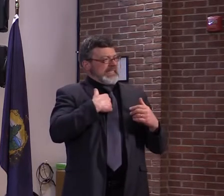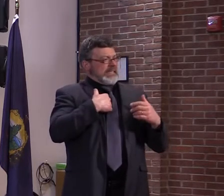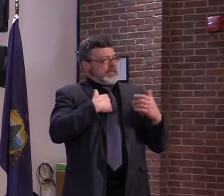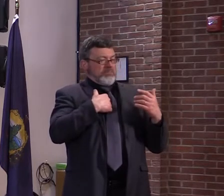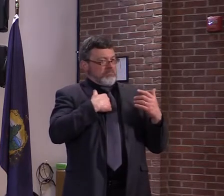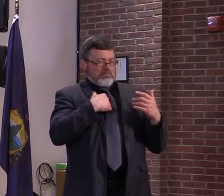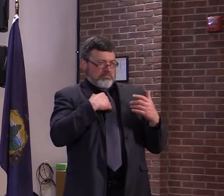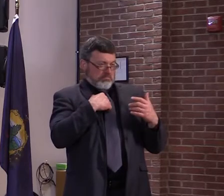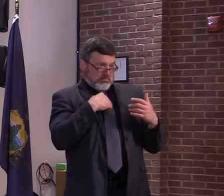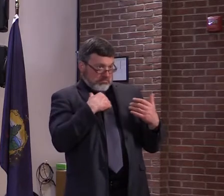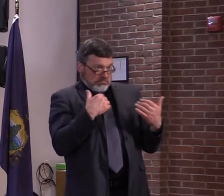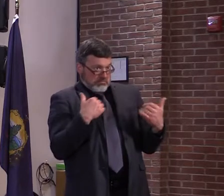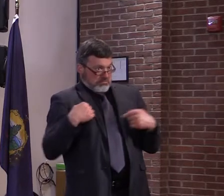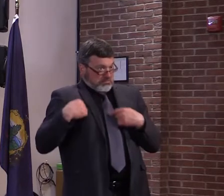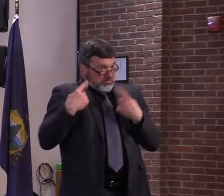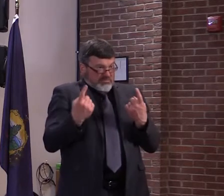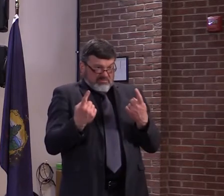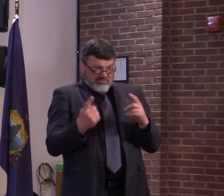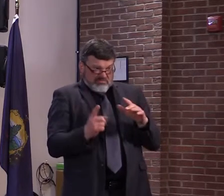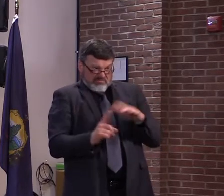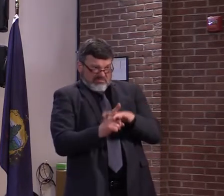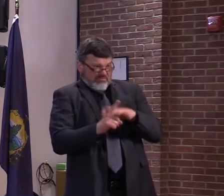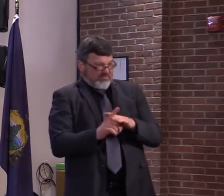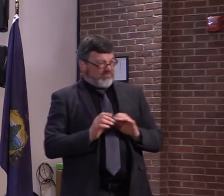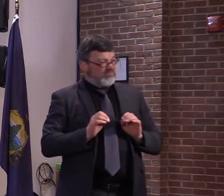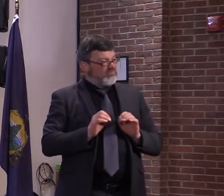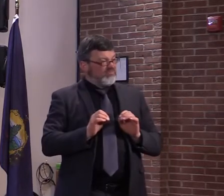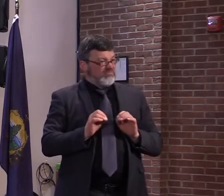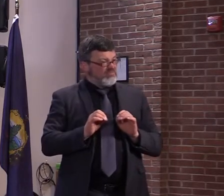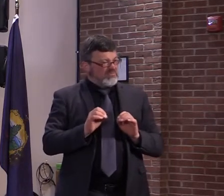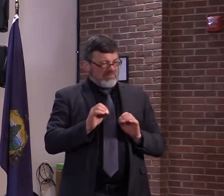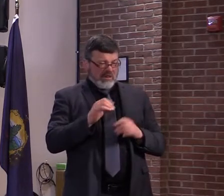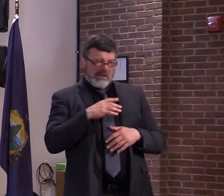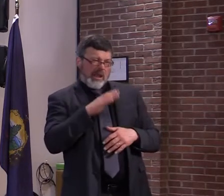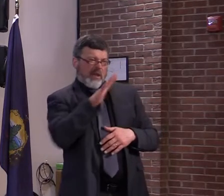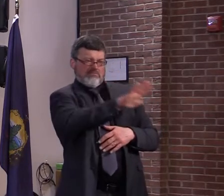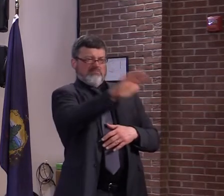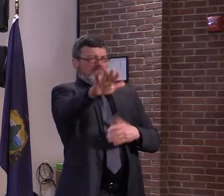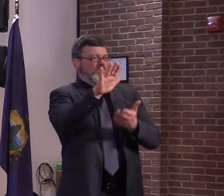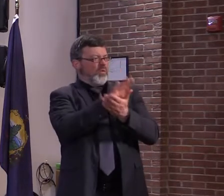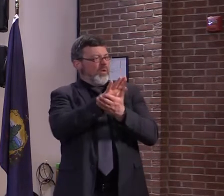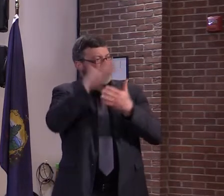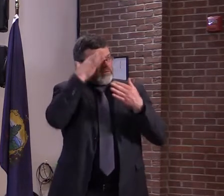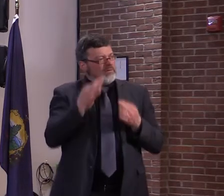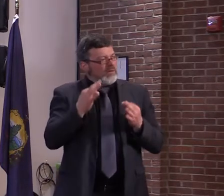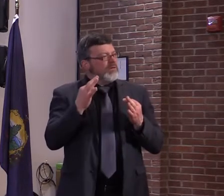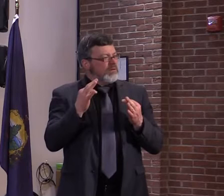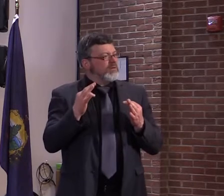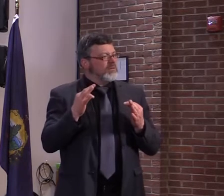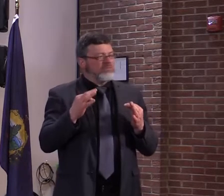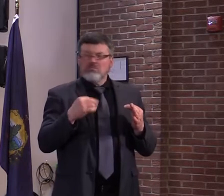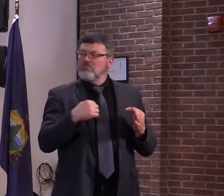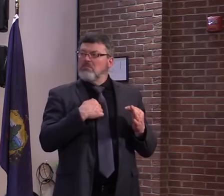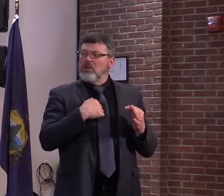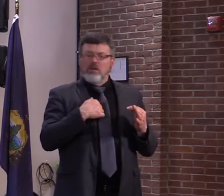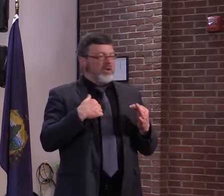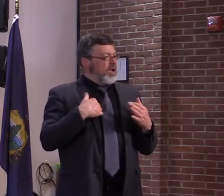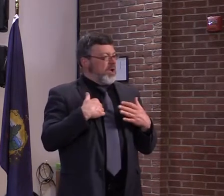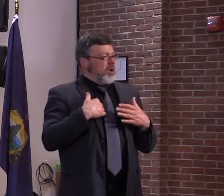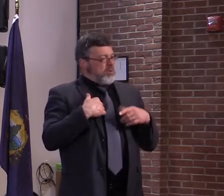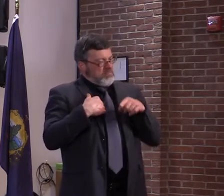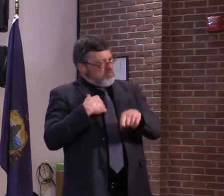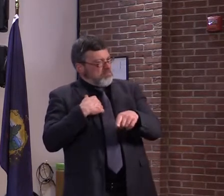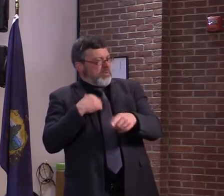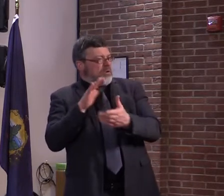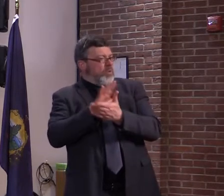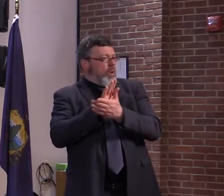them. In the schools, I'll let Secretary French respond. But there's been no plans to change the strategy